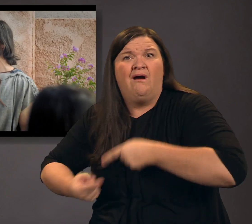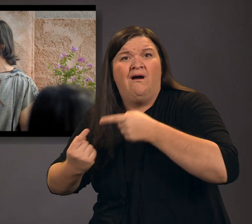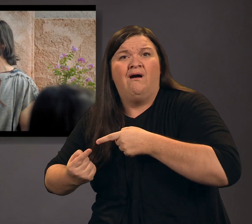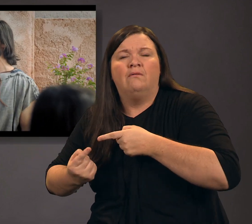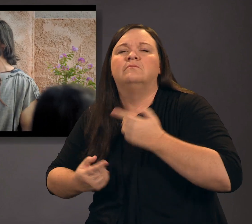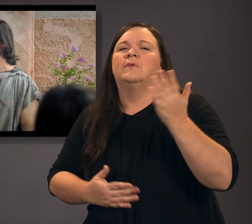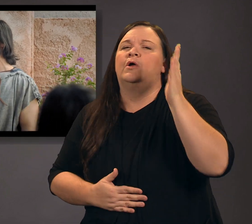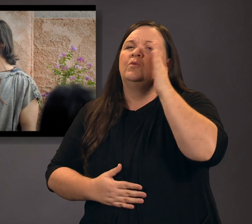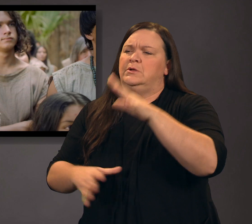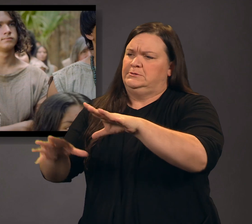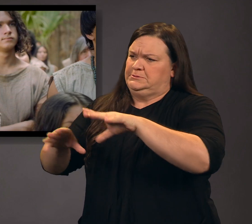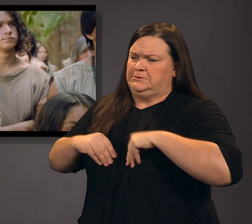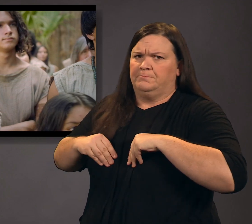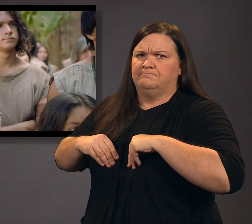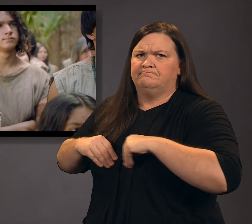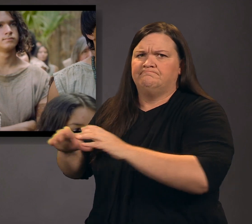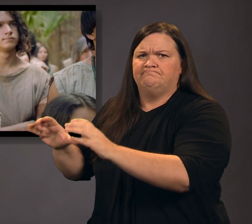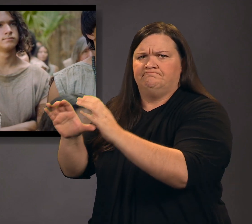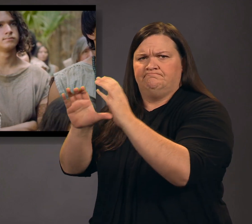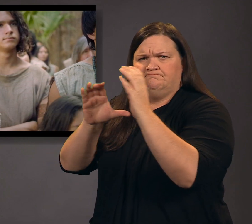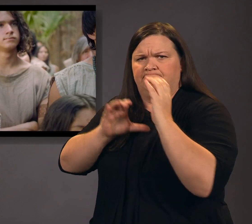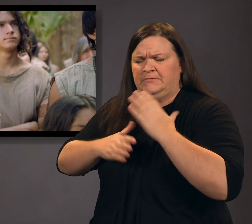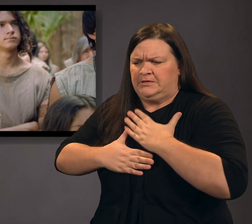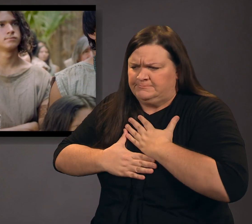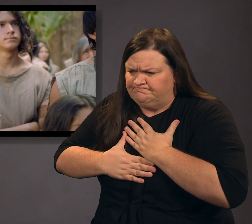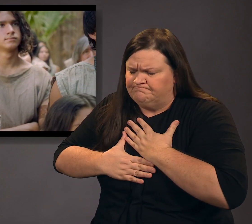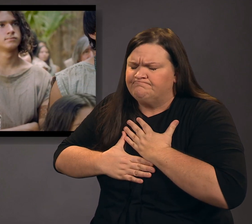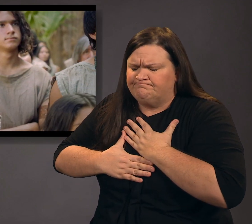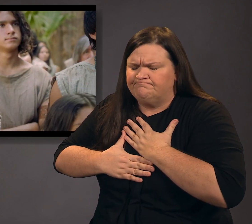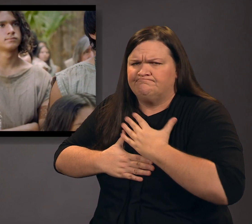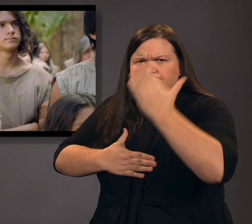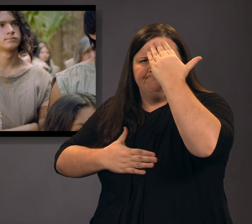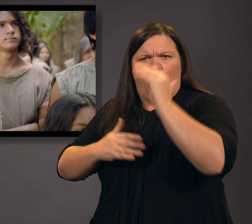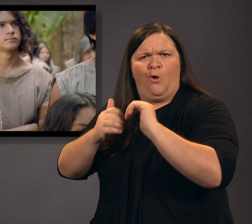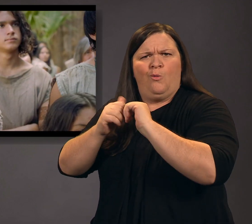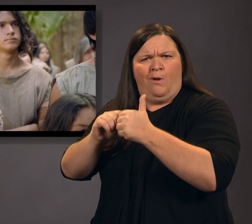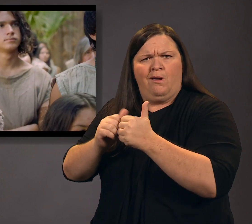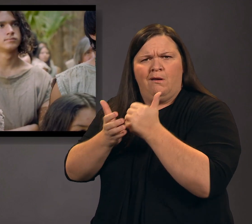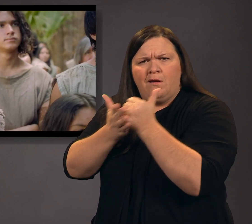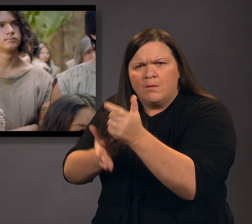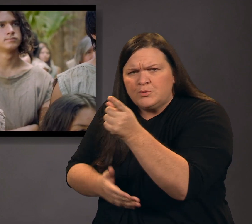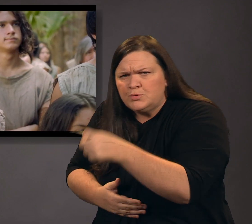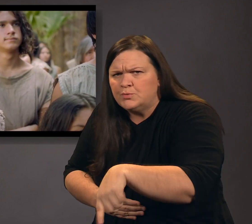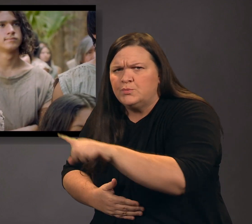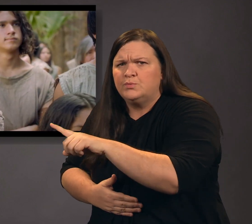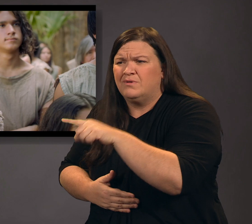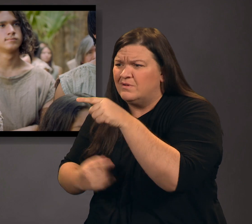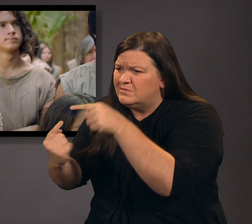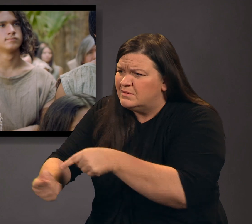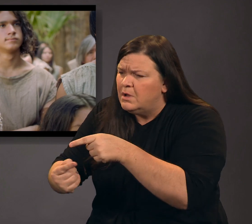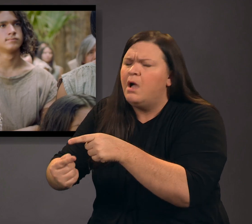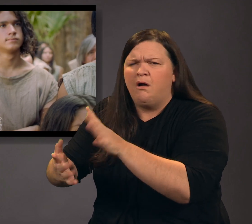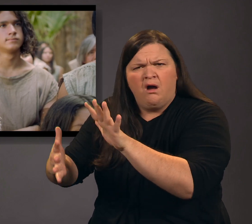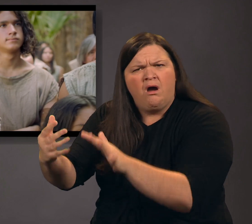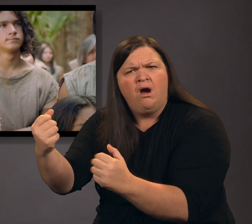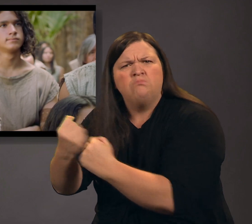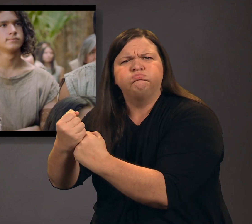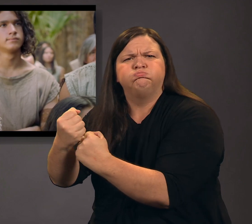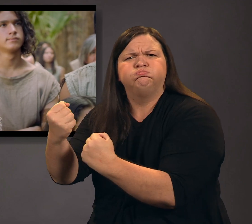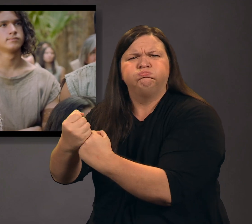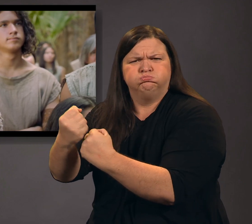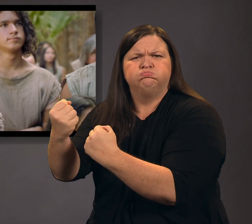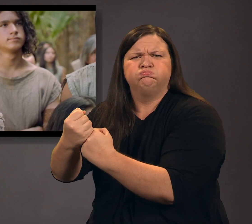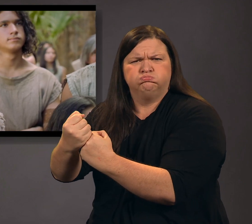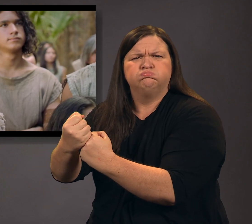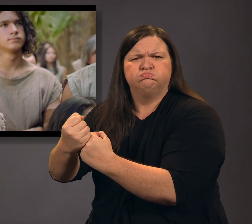infirmities. And He will take upon Him the sins of His people, that He might